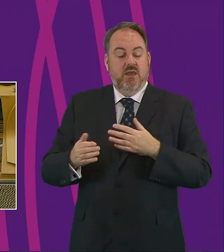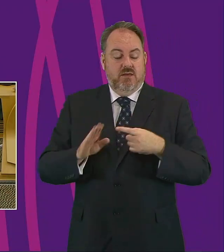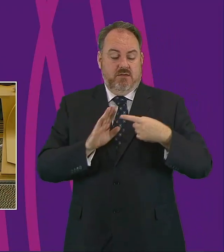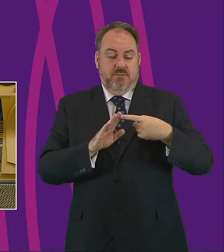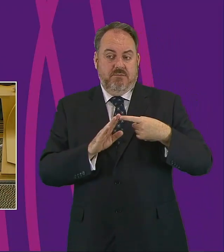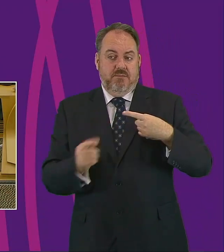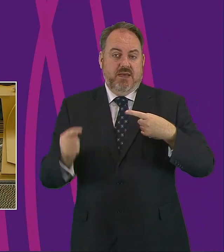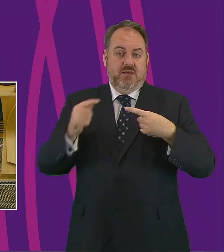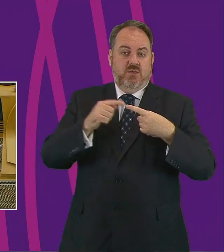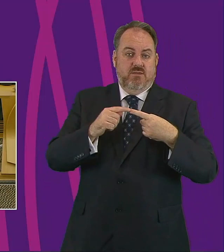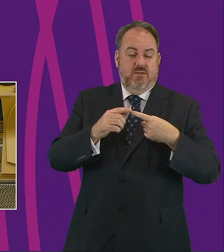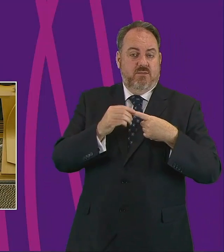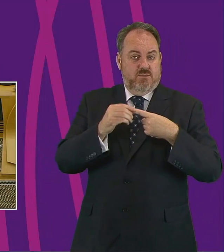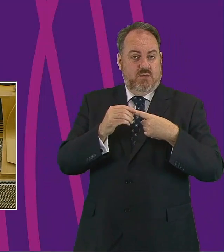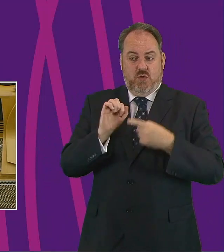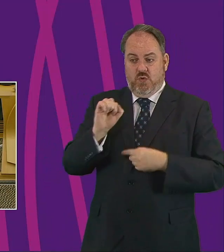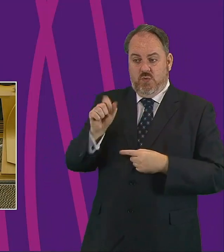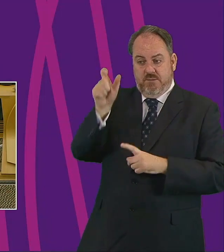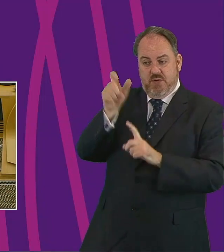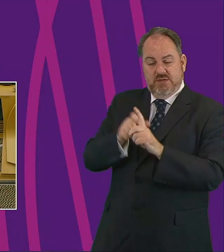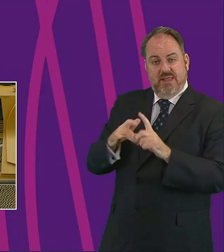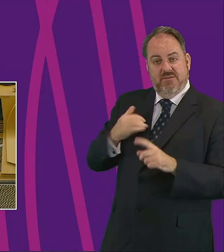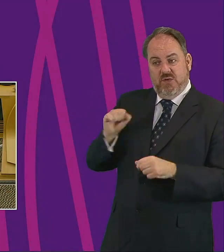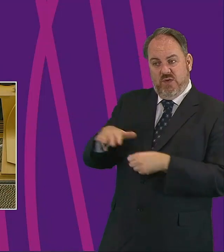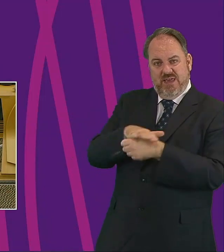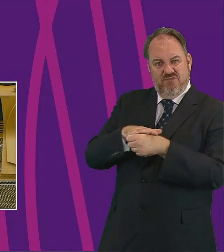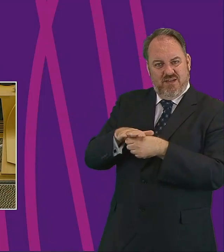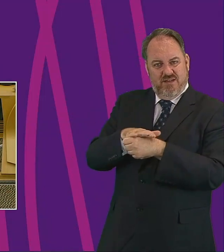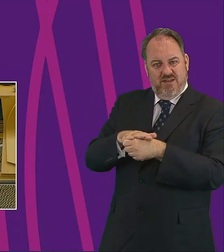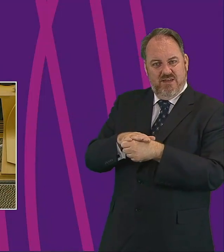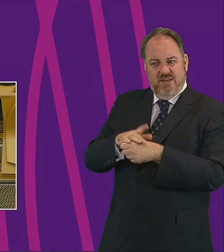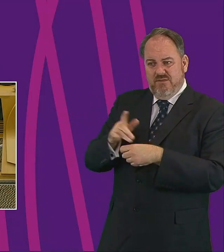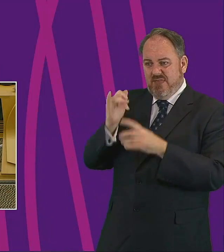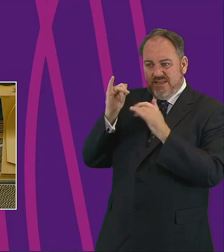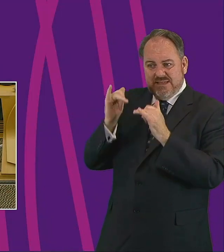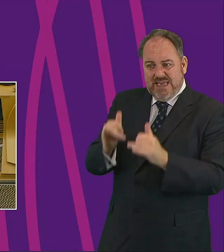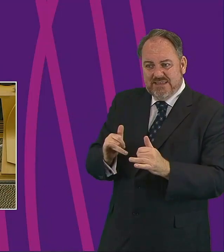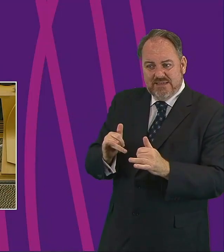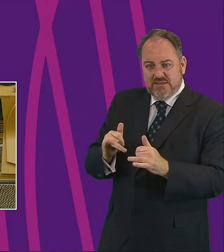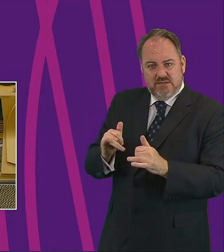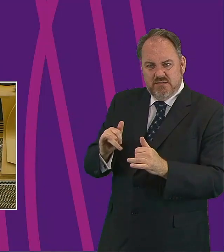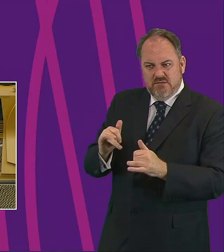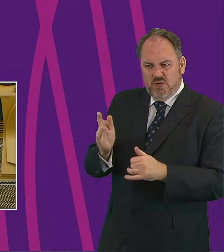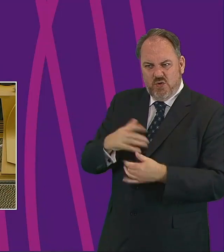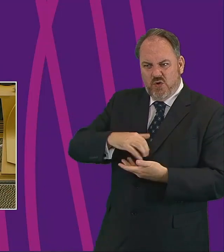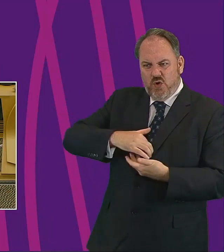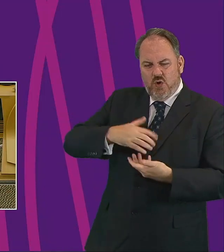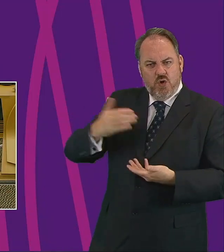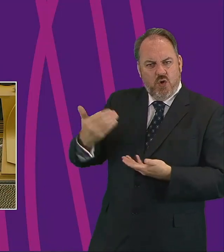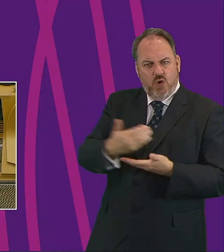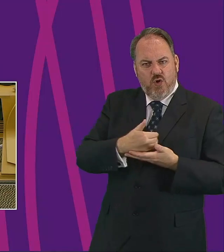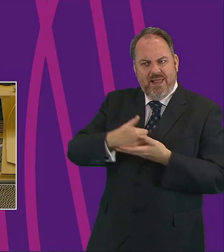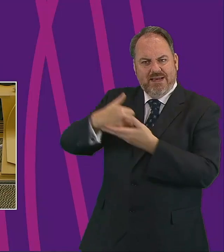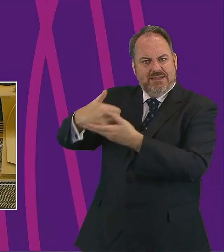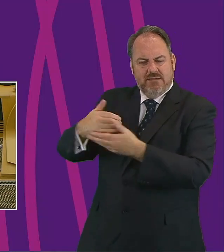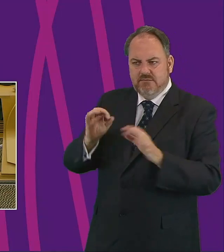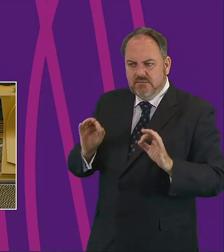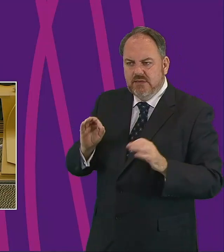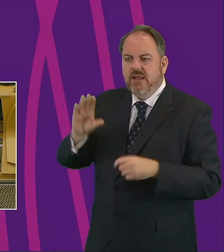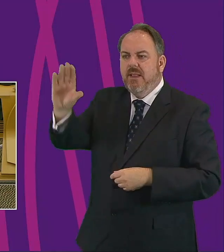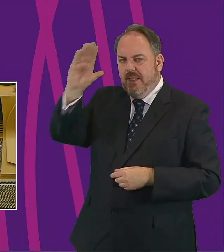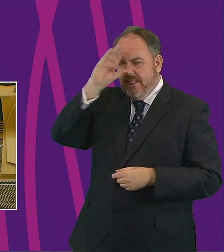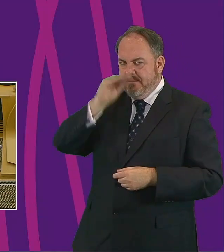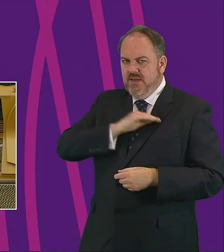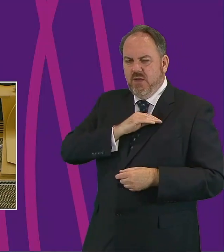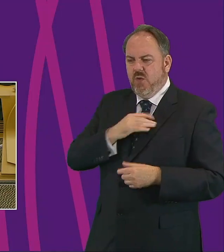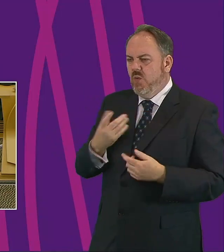about your constituents who didn't get a test picked up, if you can send me the details of that, we will have that looked into. The